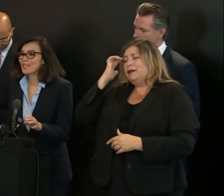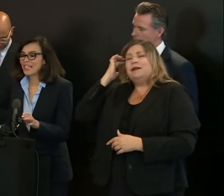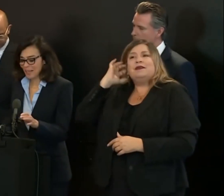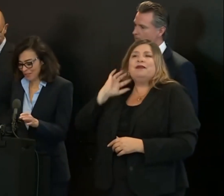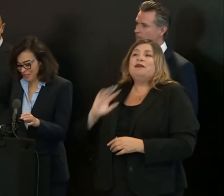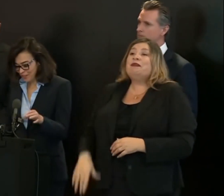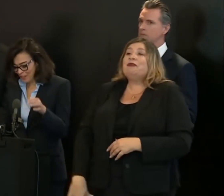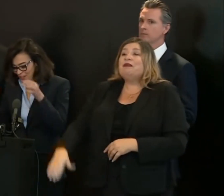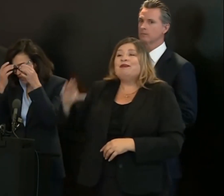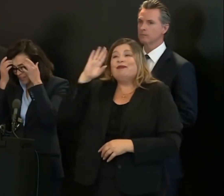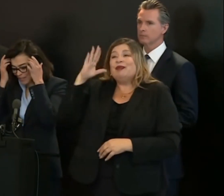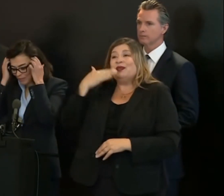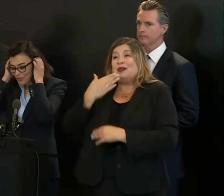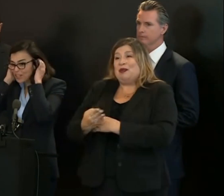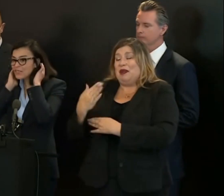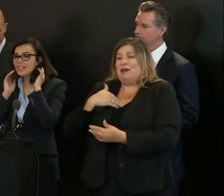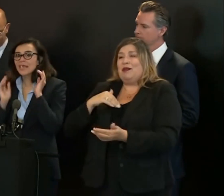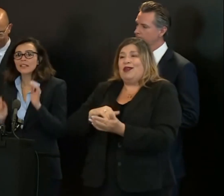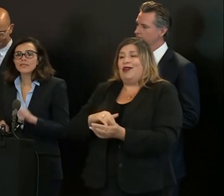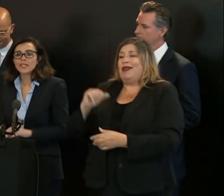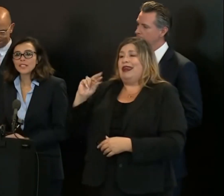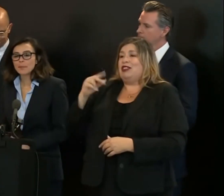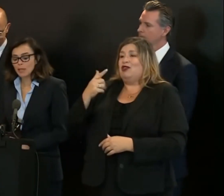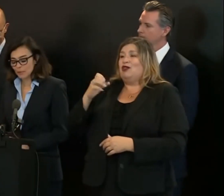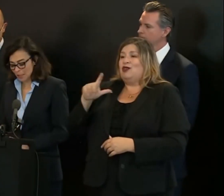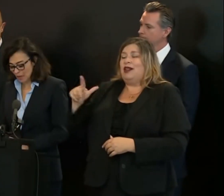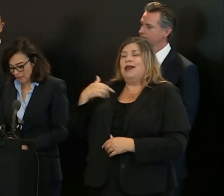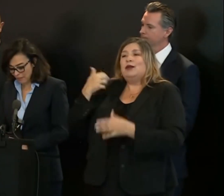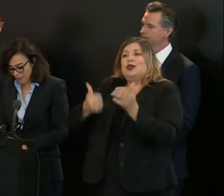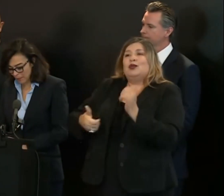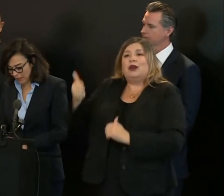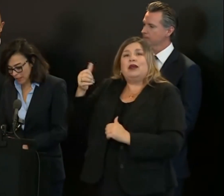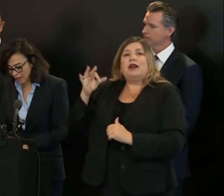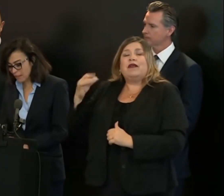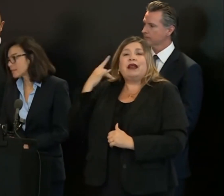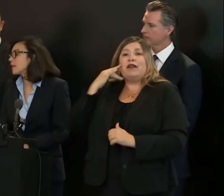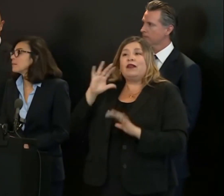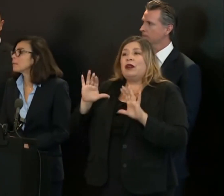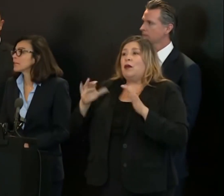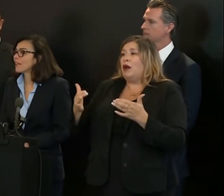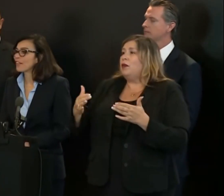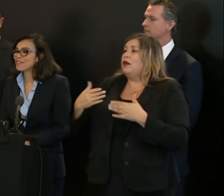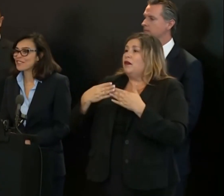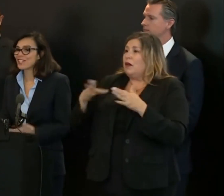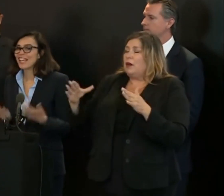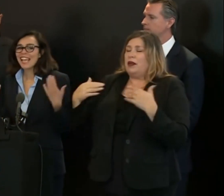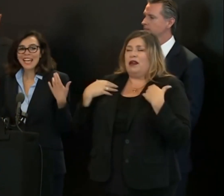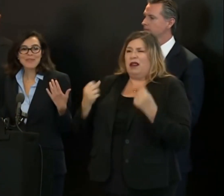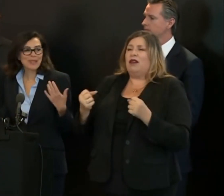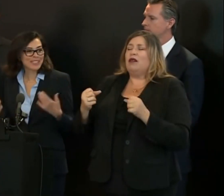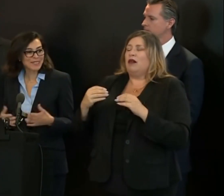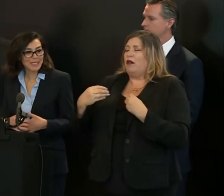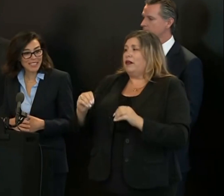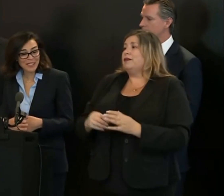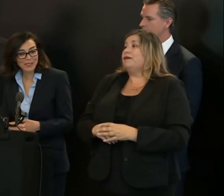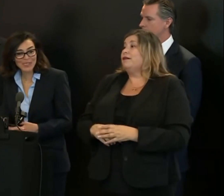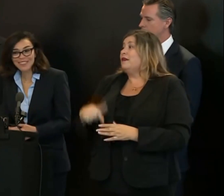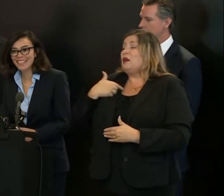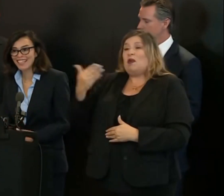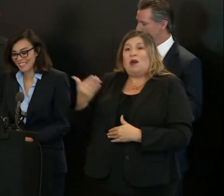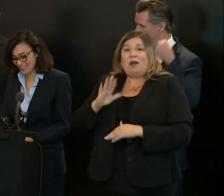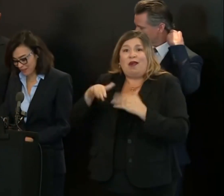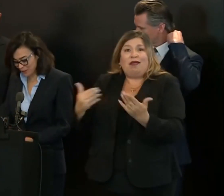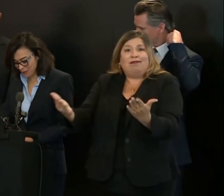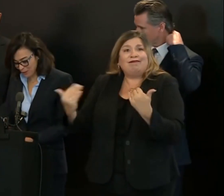Hi, good morning. I'm Dr. Sonia Angel. I'm Director of the California Department of Public Health and State Public Health Officer, and I'm welcoming you